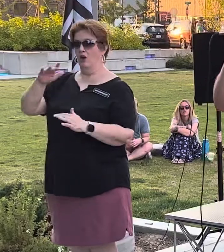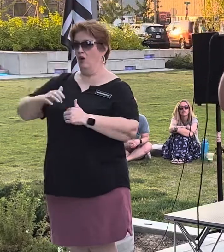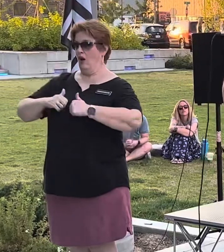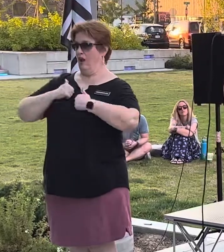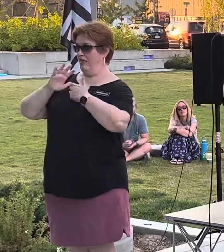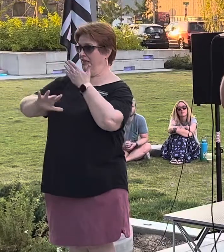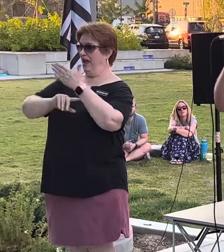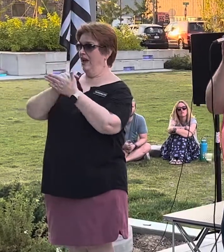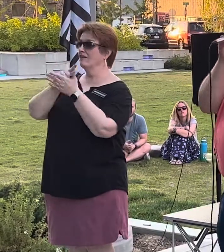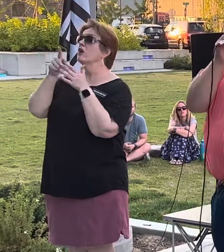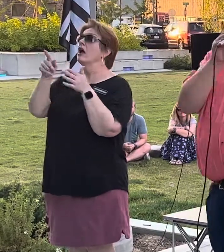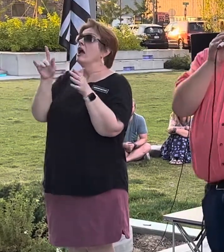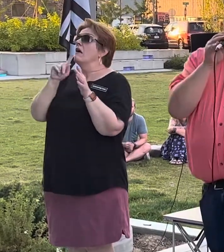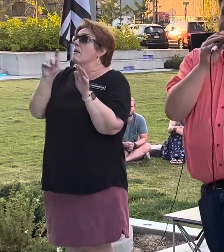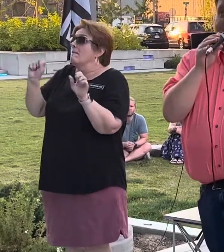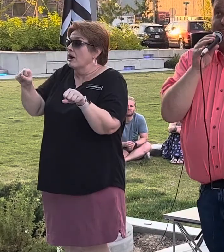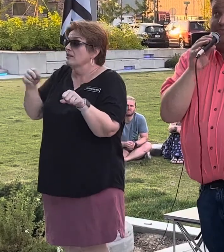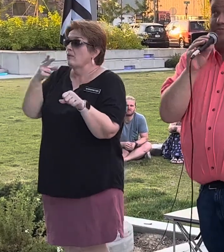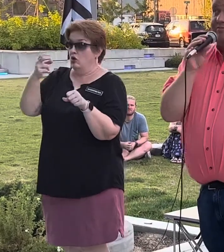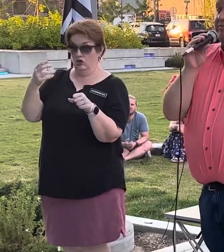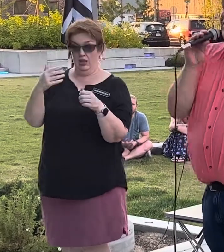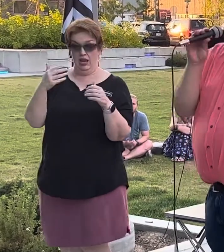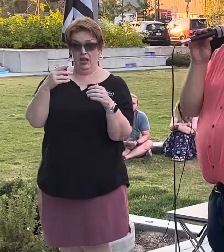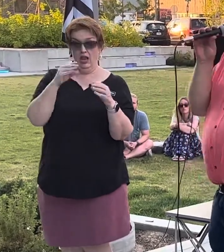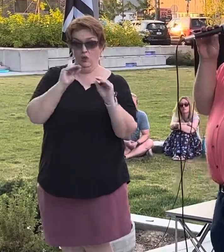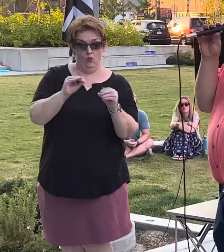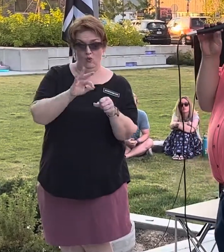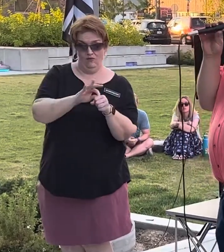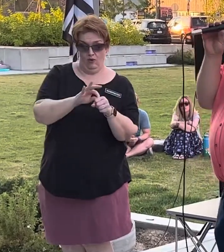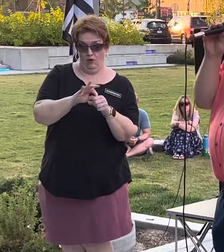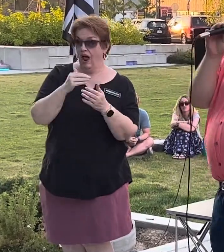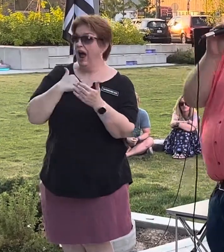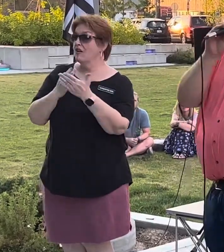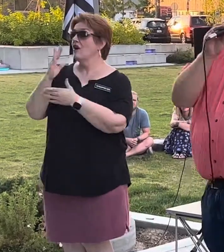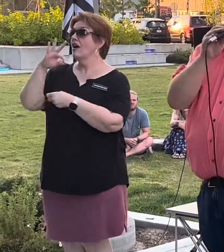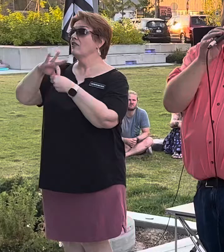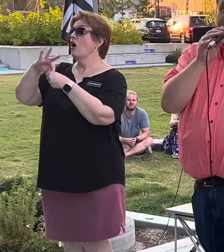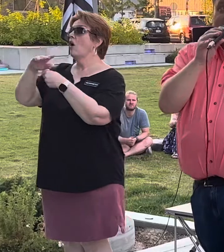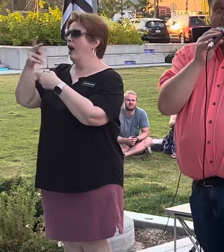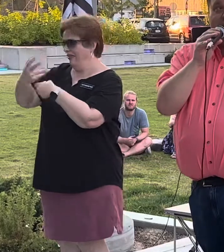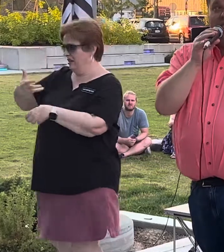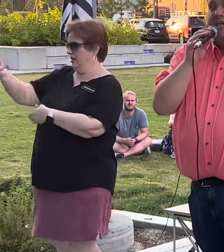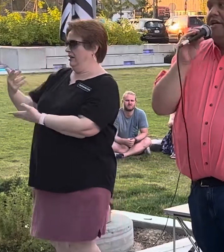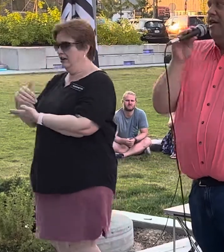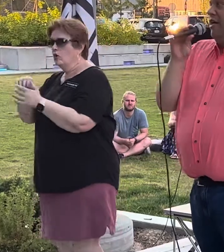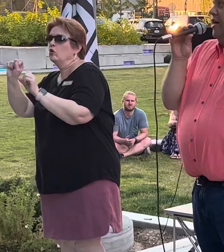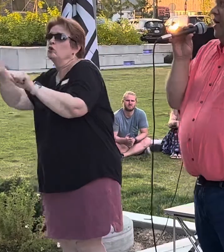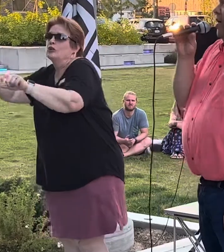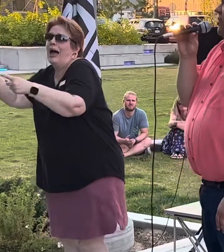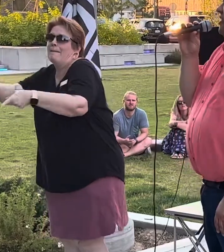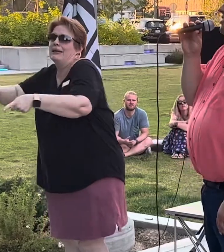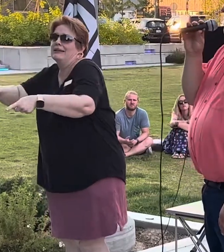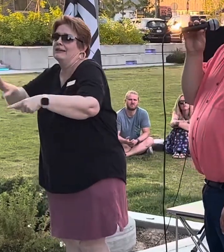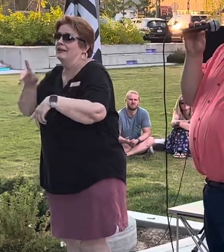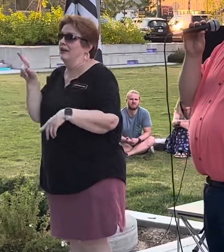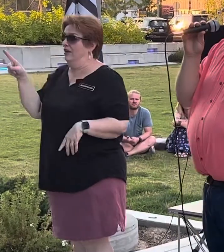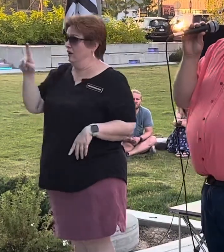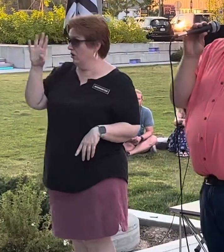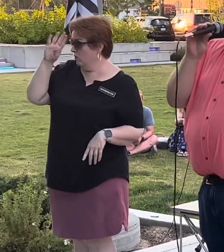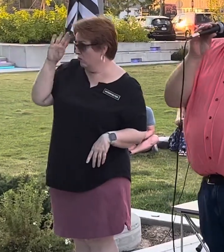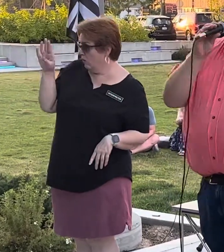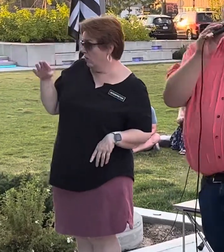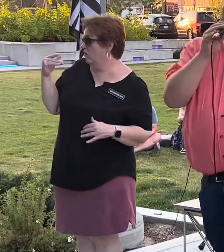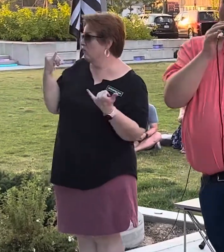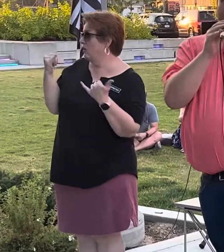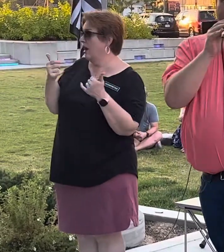she could have got the vote and lost the vote. And by the way, I don't know if you know this, but there is a case